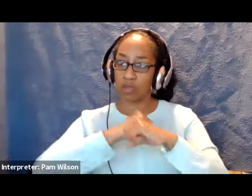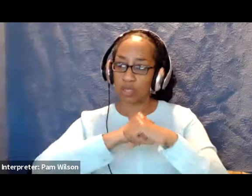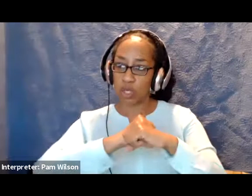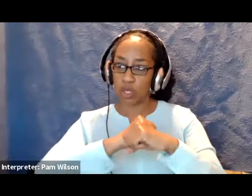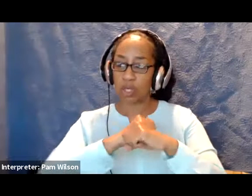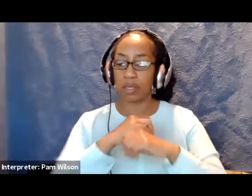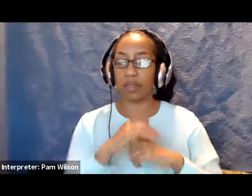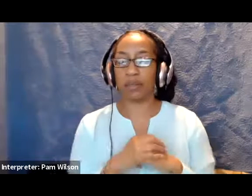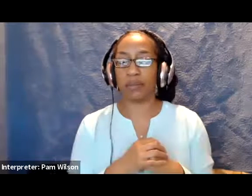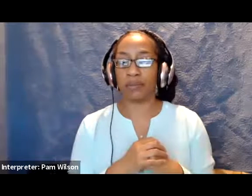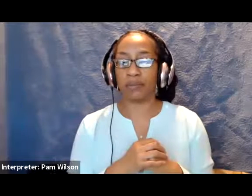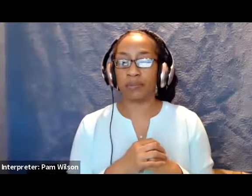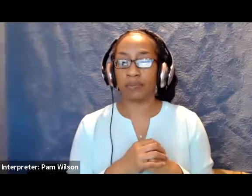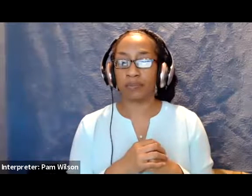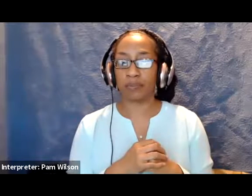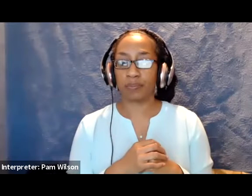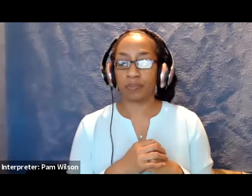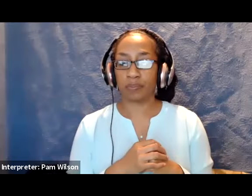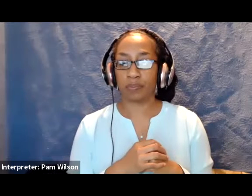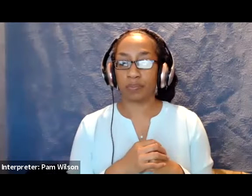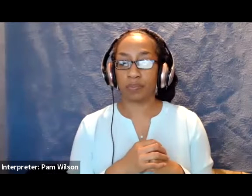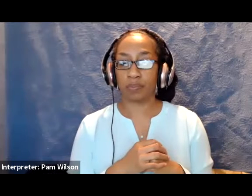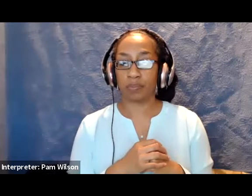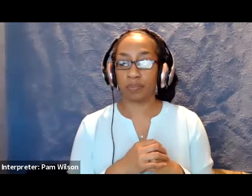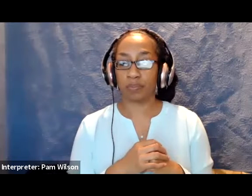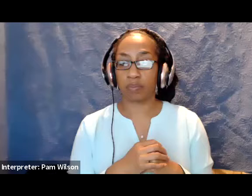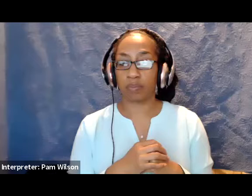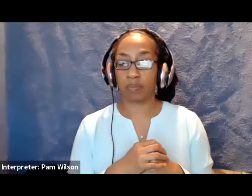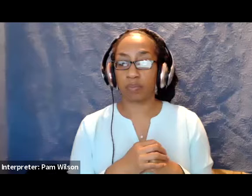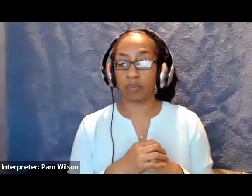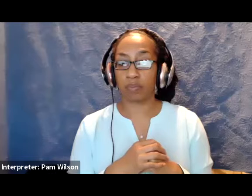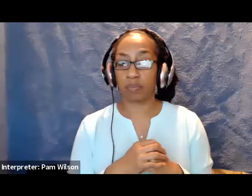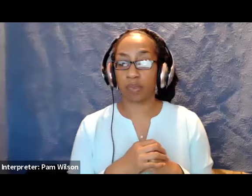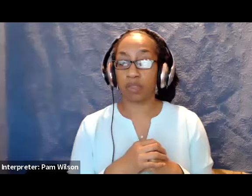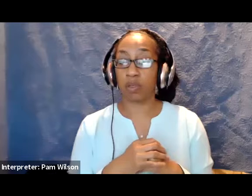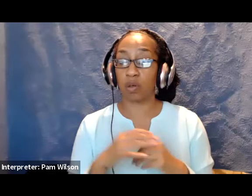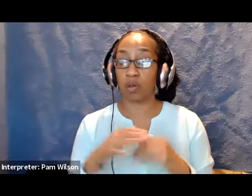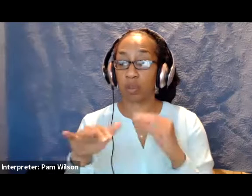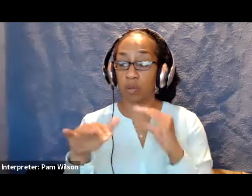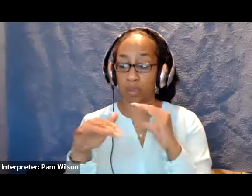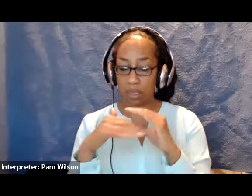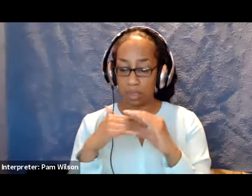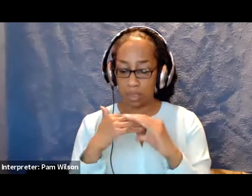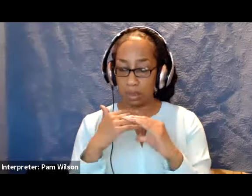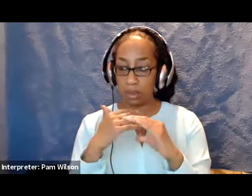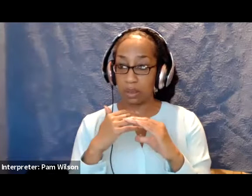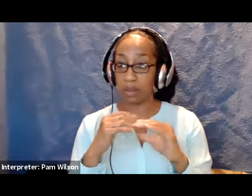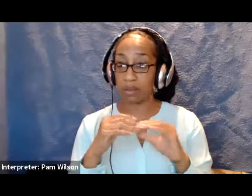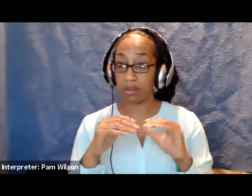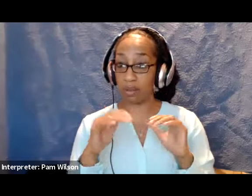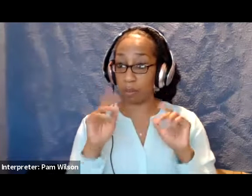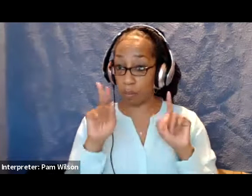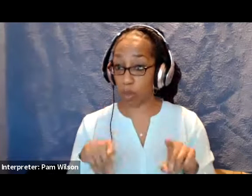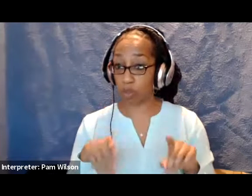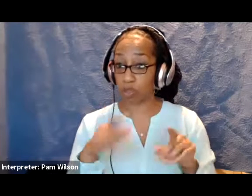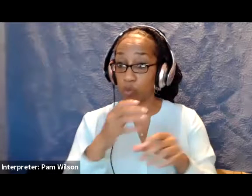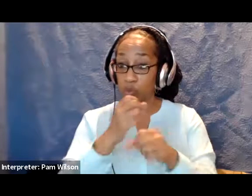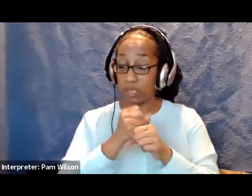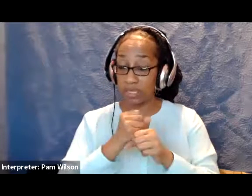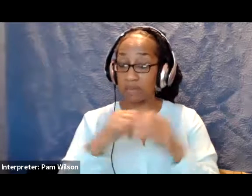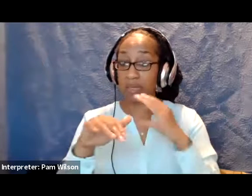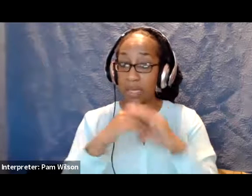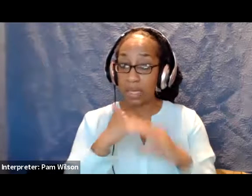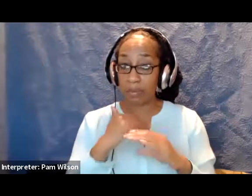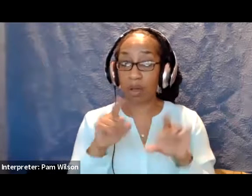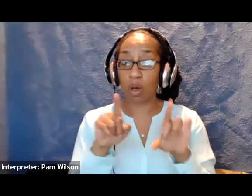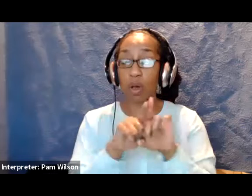So what will happen is they will get the email, and they will get the meeting ID, and they will